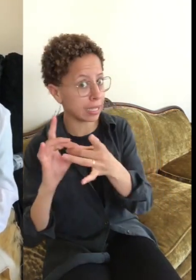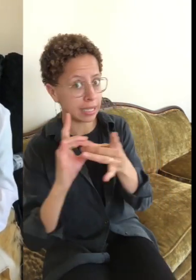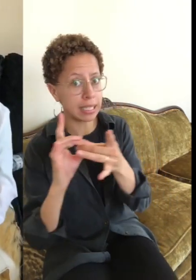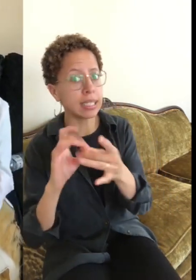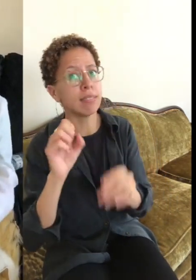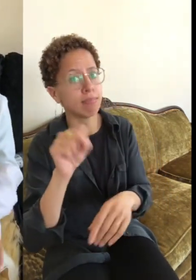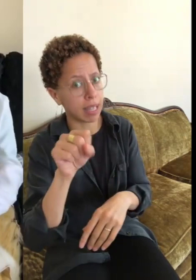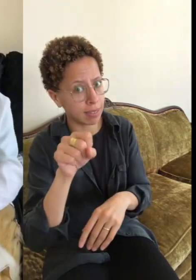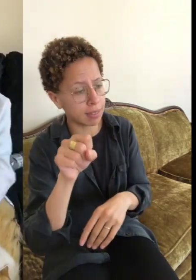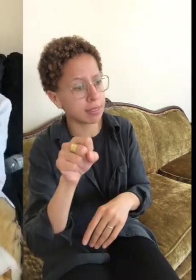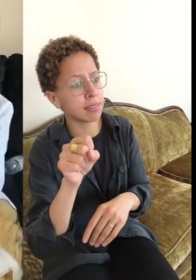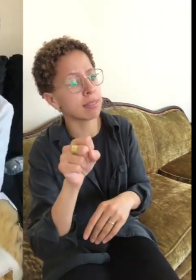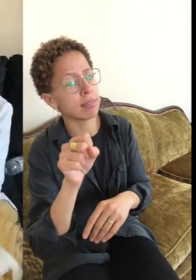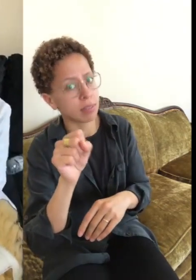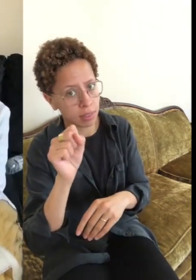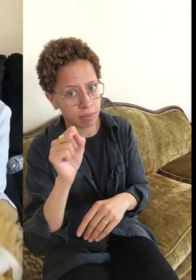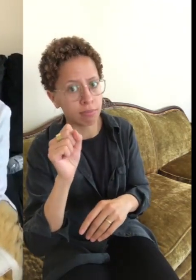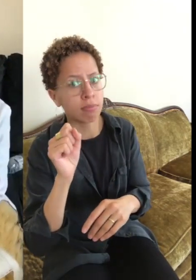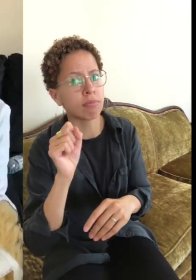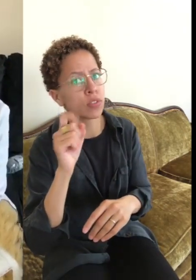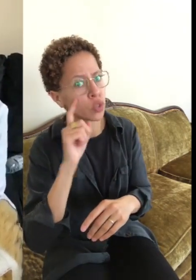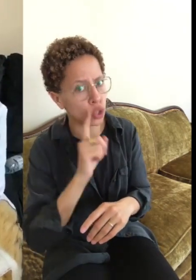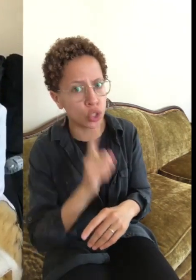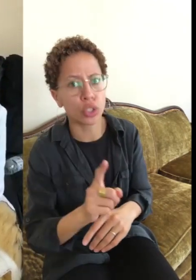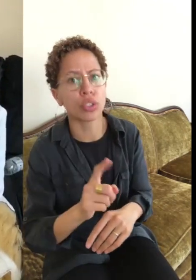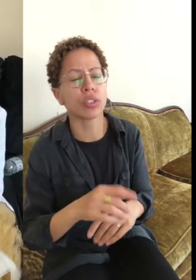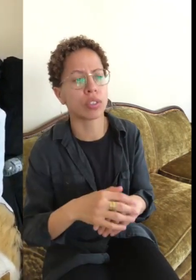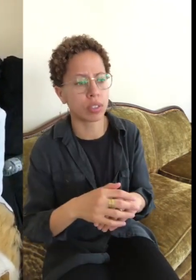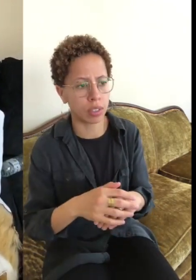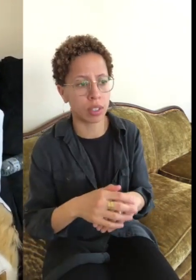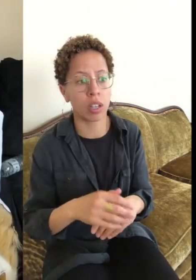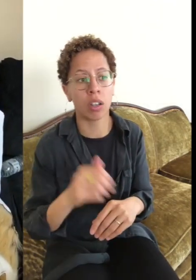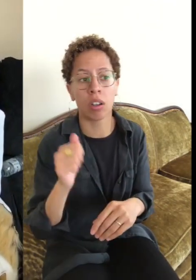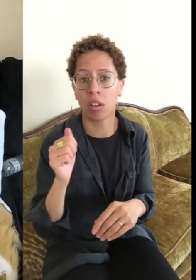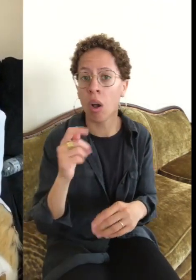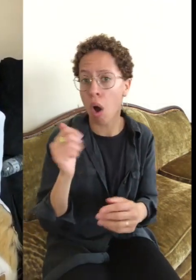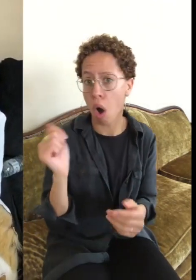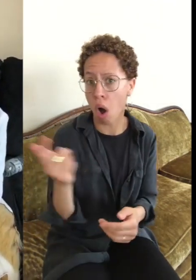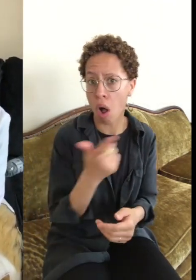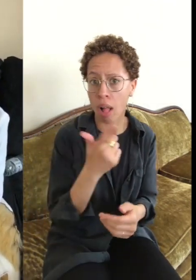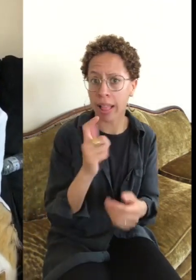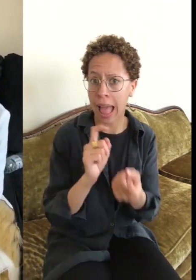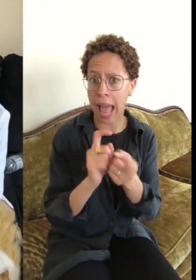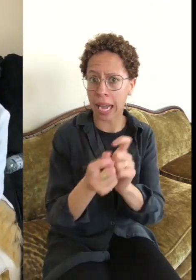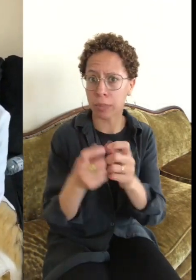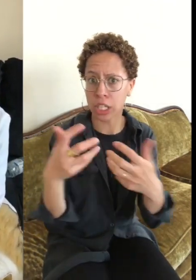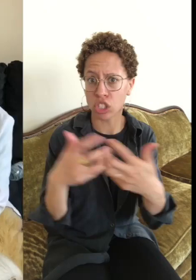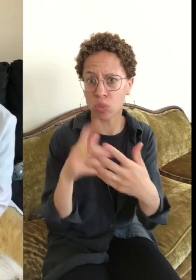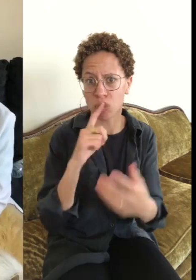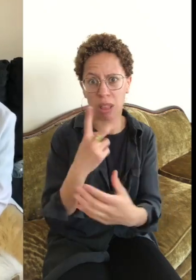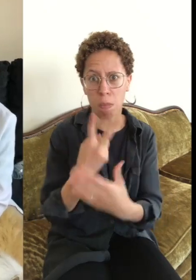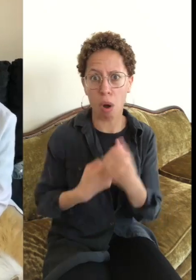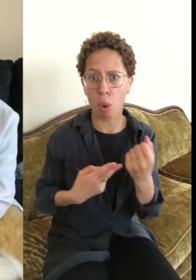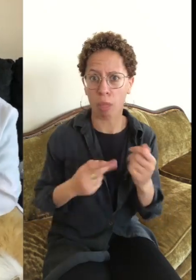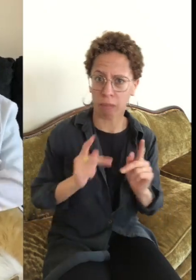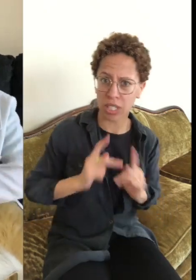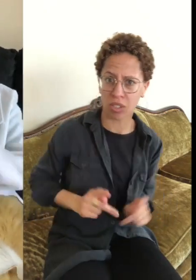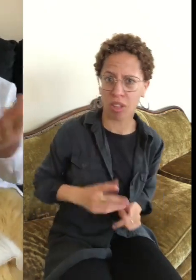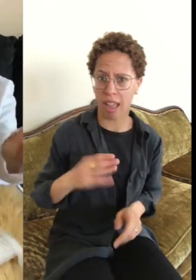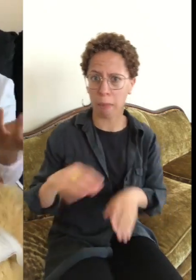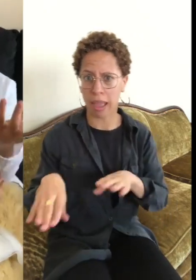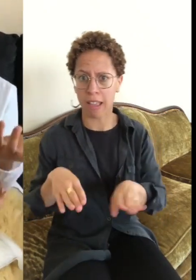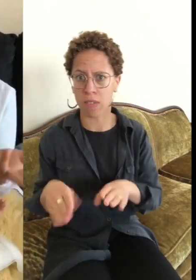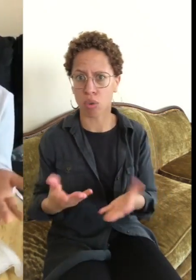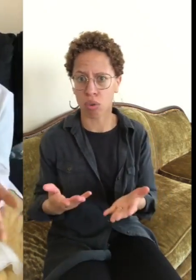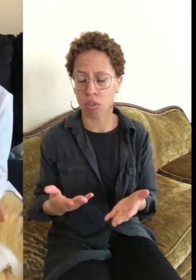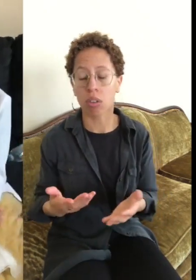Definitely So that's connected. why every adaptation is both. That is true. That's a great observation. They're definitely connected. And that